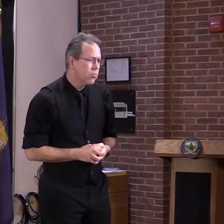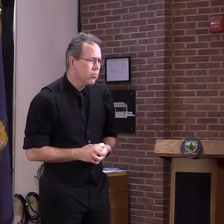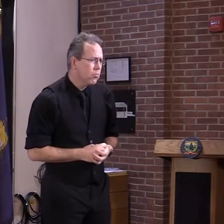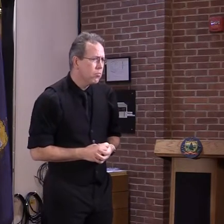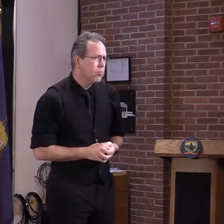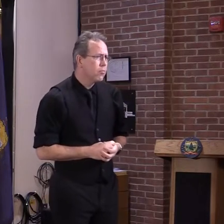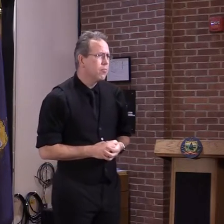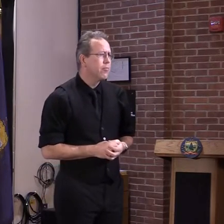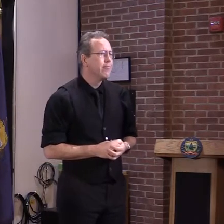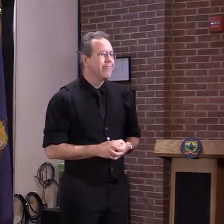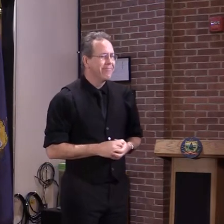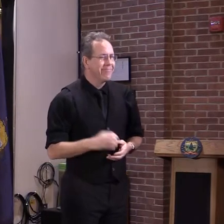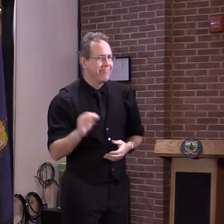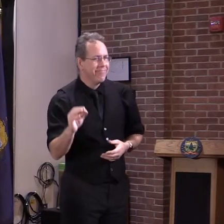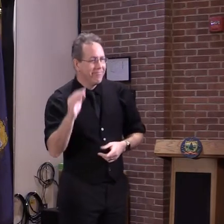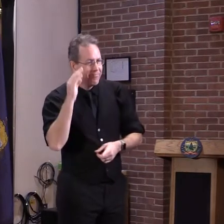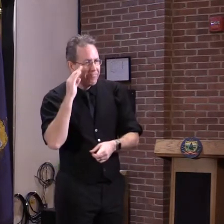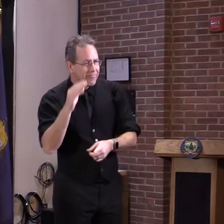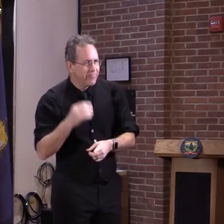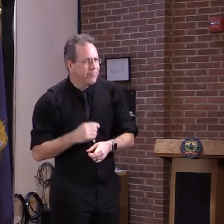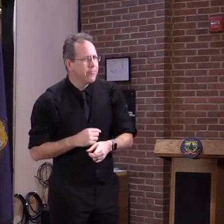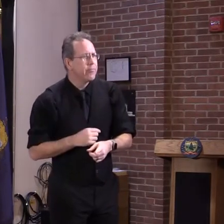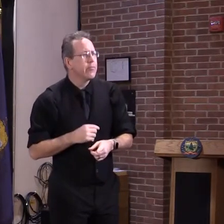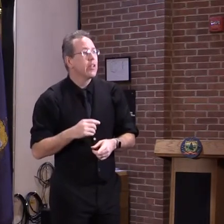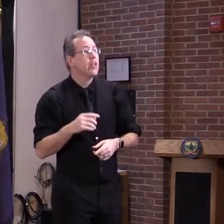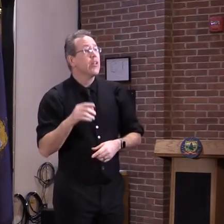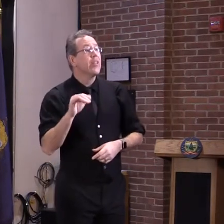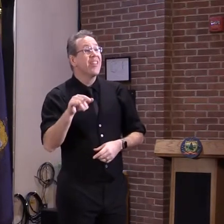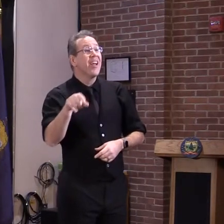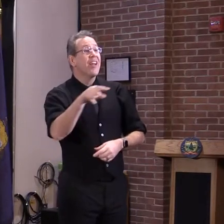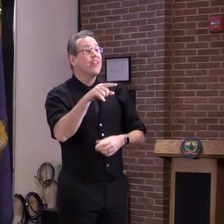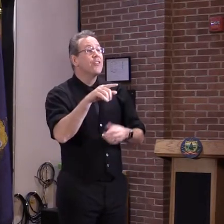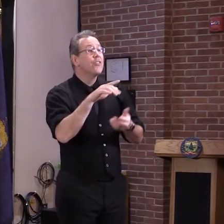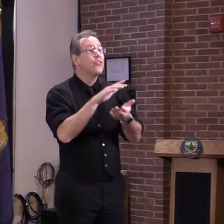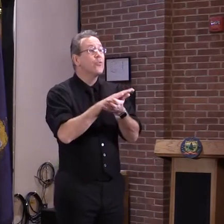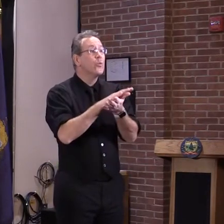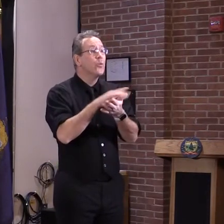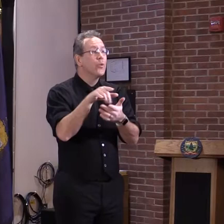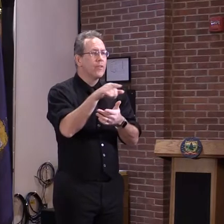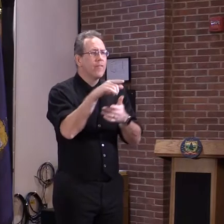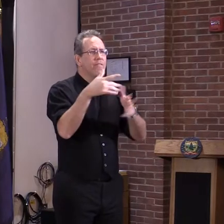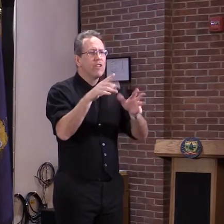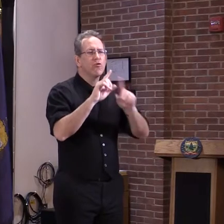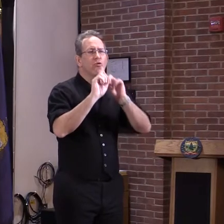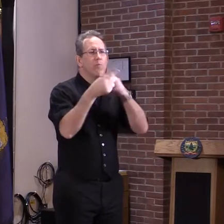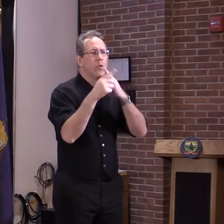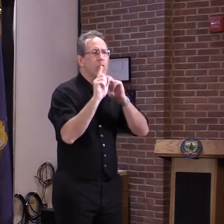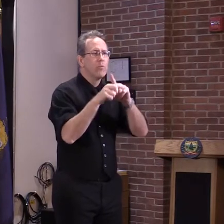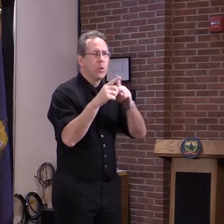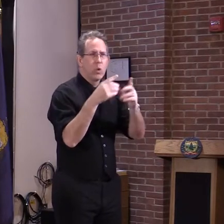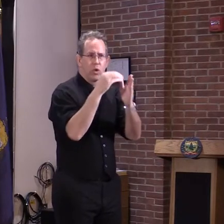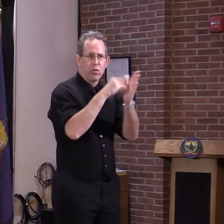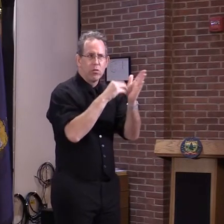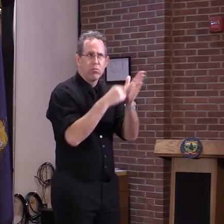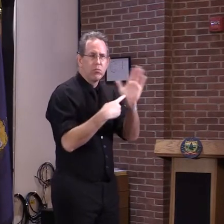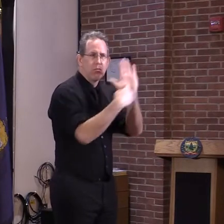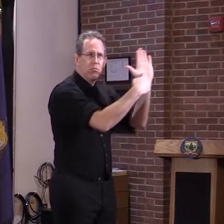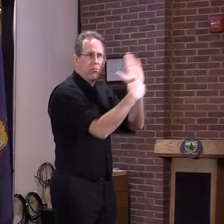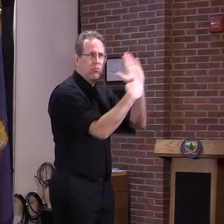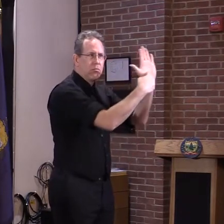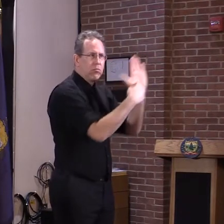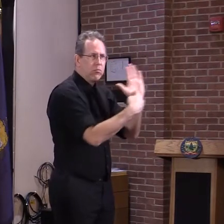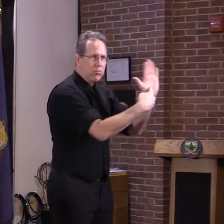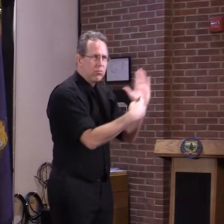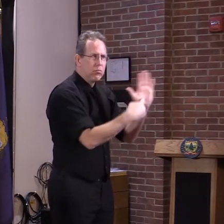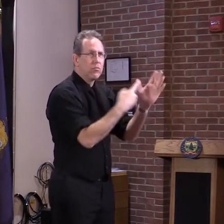Yeah, hi, Aaron. What I was reporting are the districts that have applied, or the schools that have applied for the incentive grant. Coincidentally, they do have to